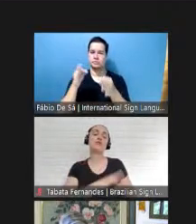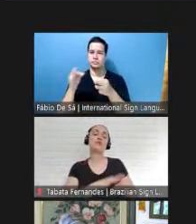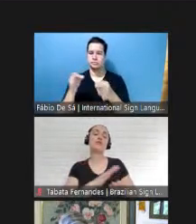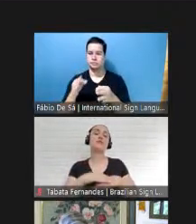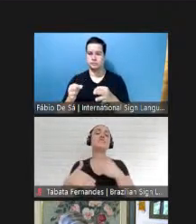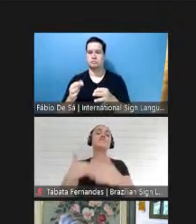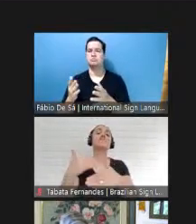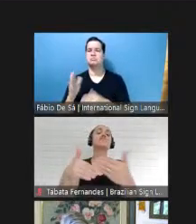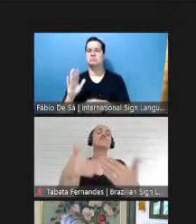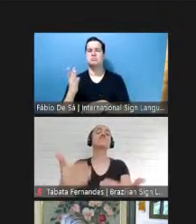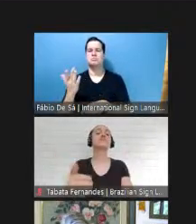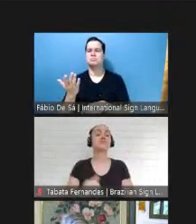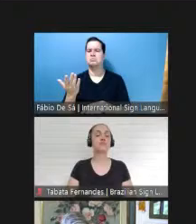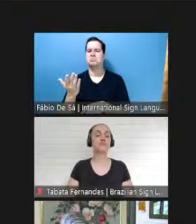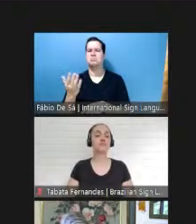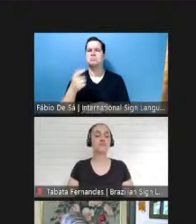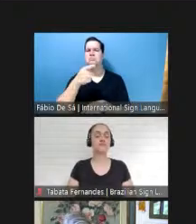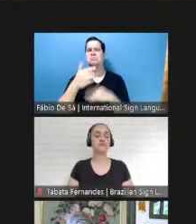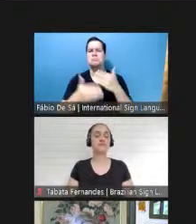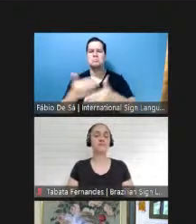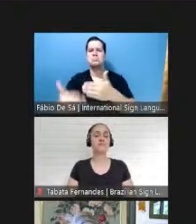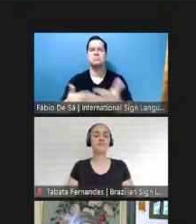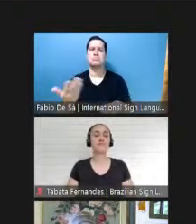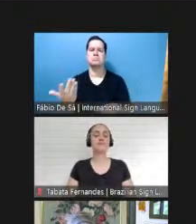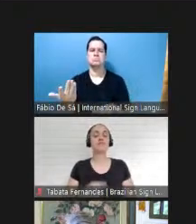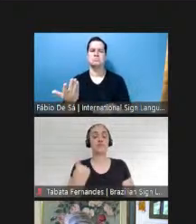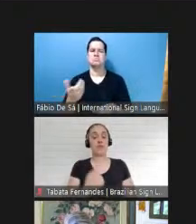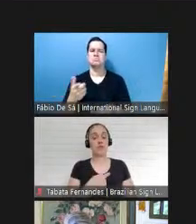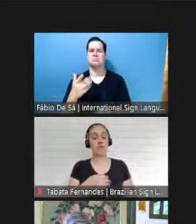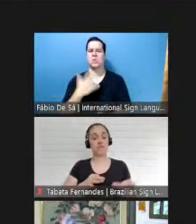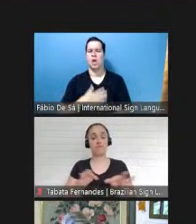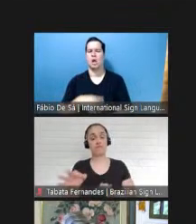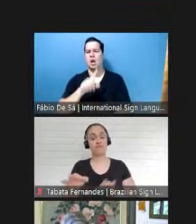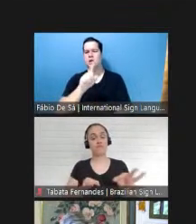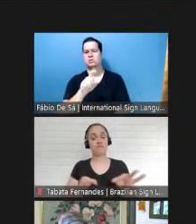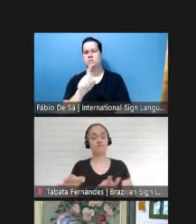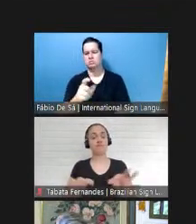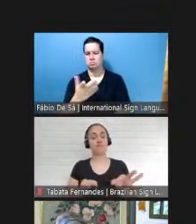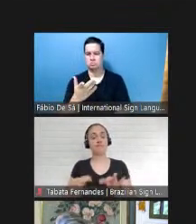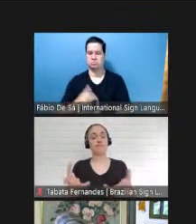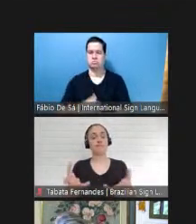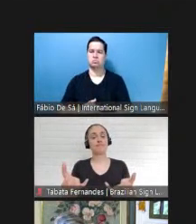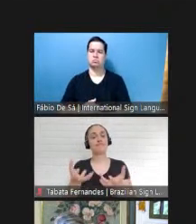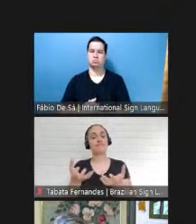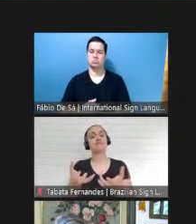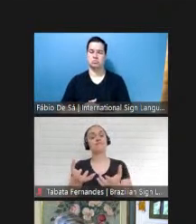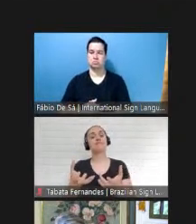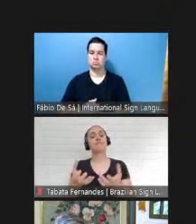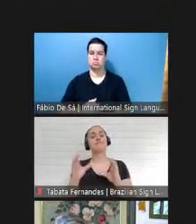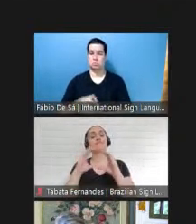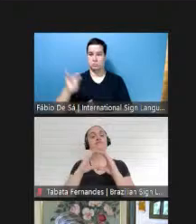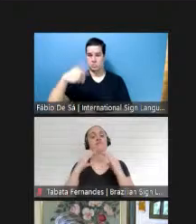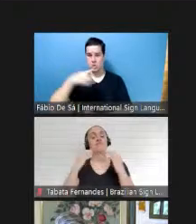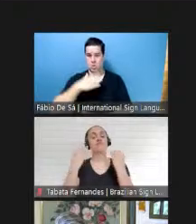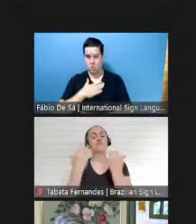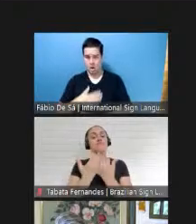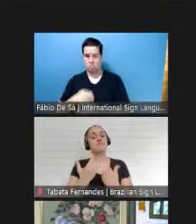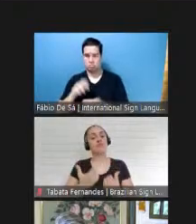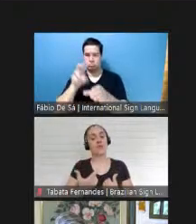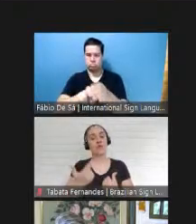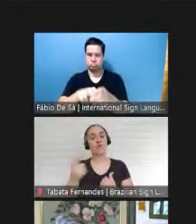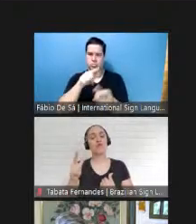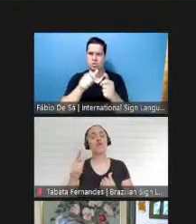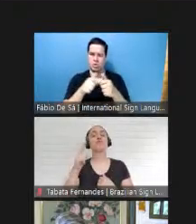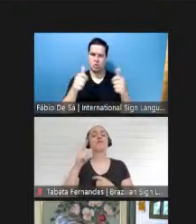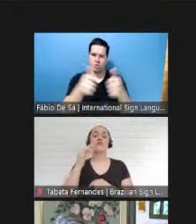So we are planning to organize another conference in the near